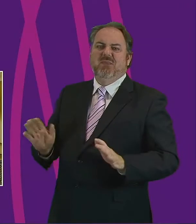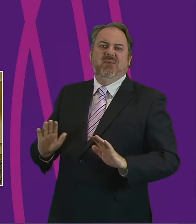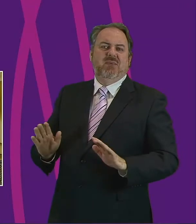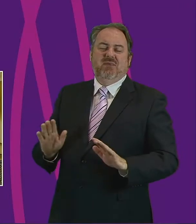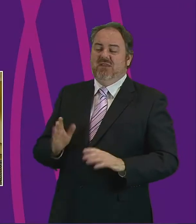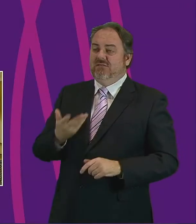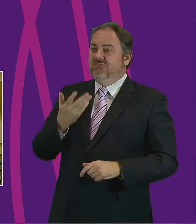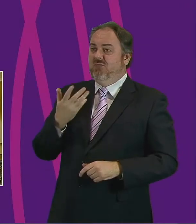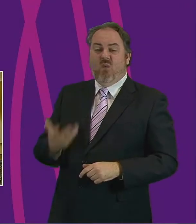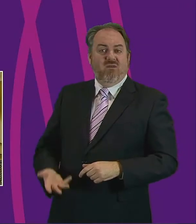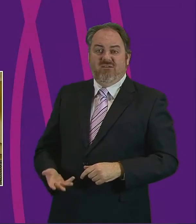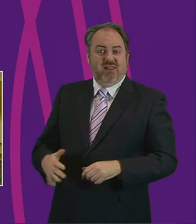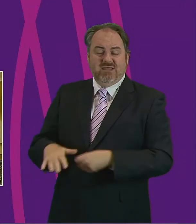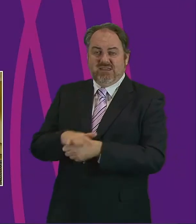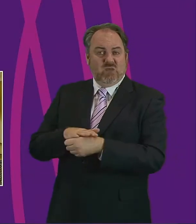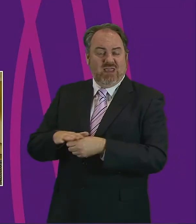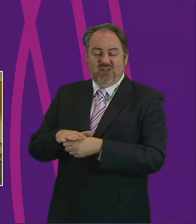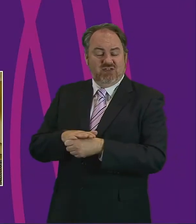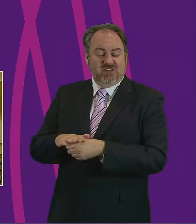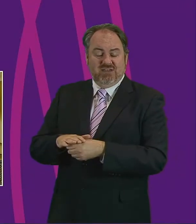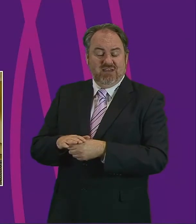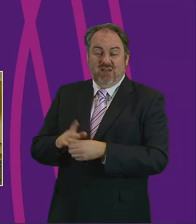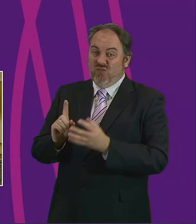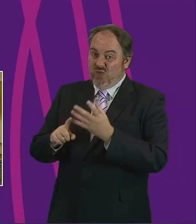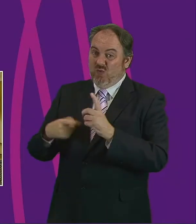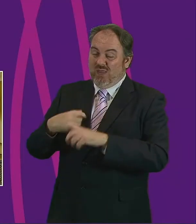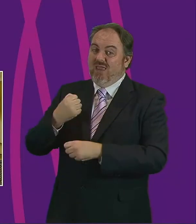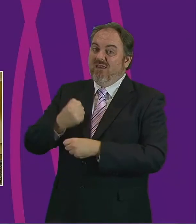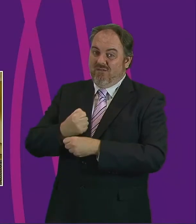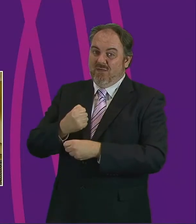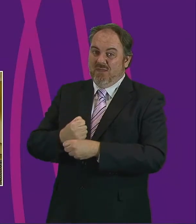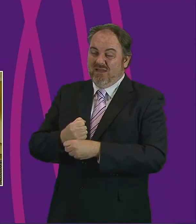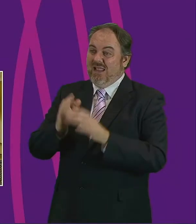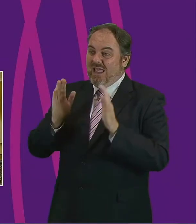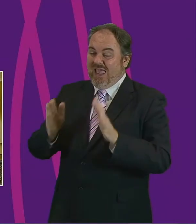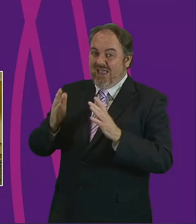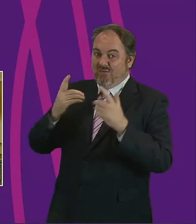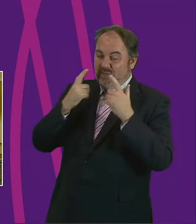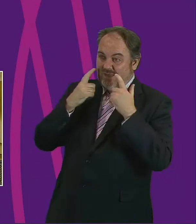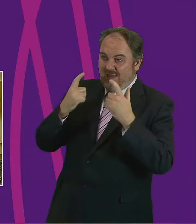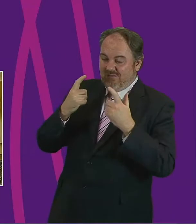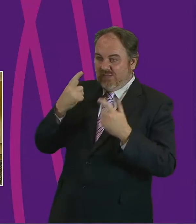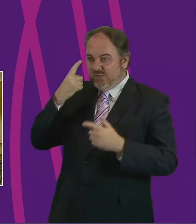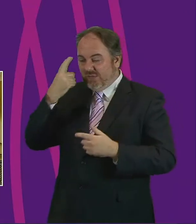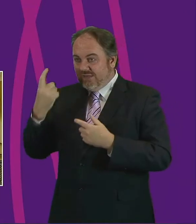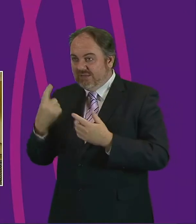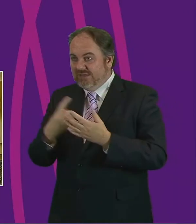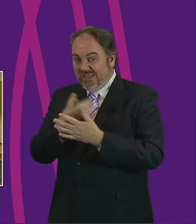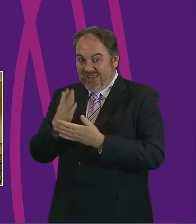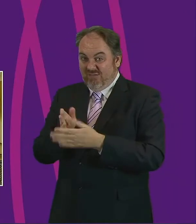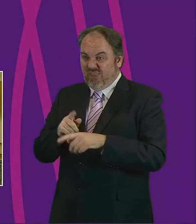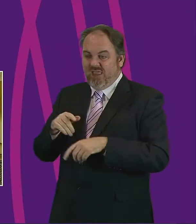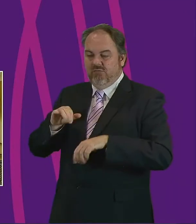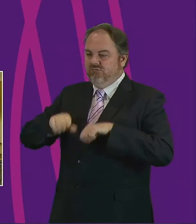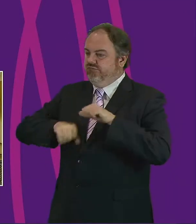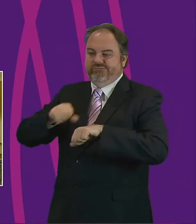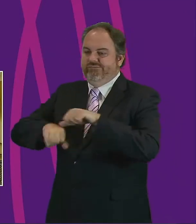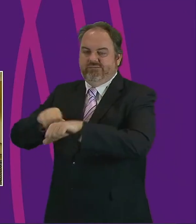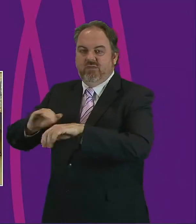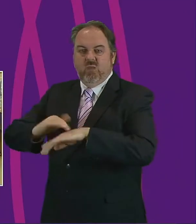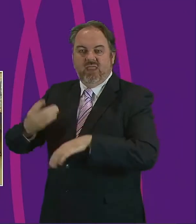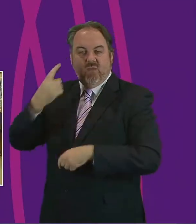think deplorable. And I think the UK Government will have very serious questions to answer for a very long time to come if they allow it to